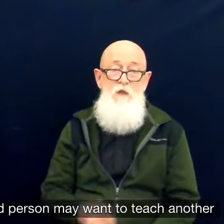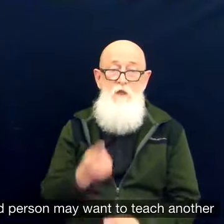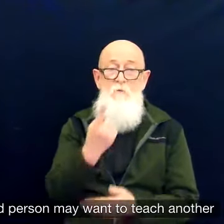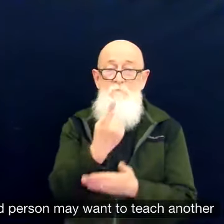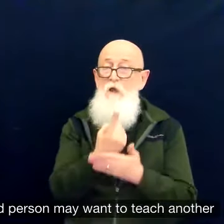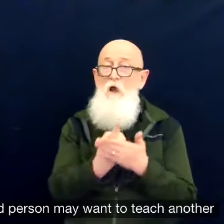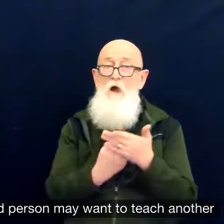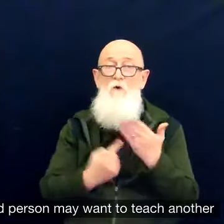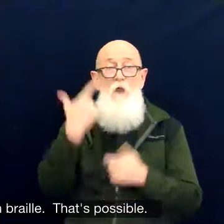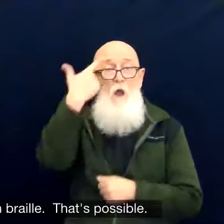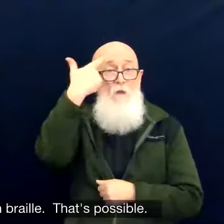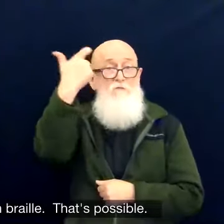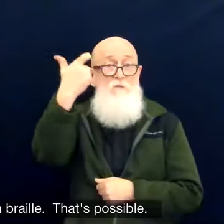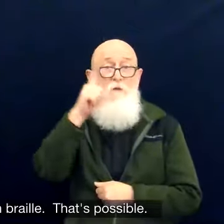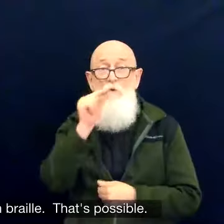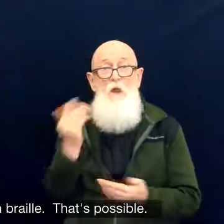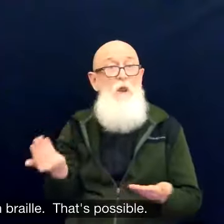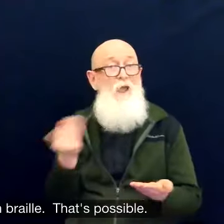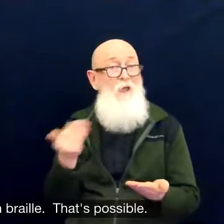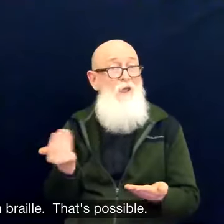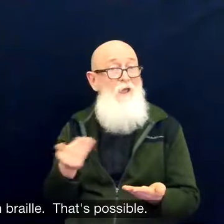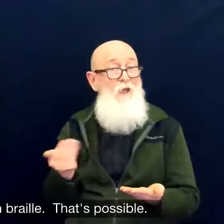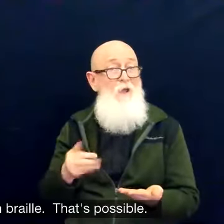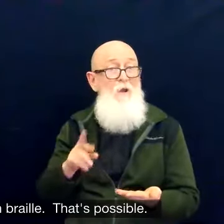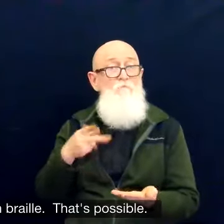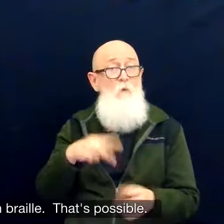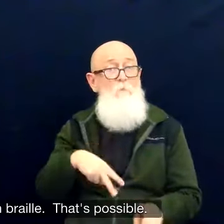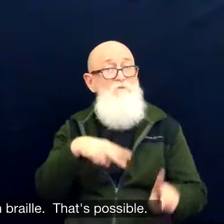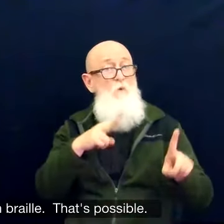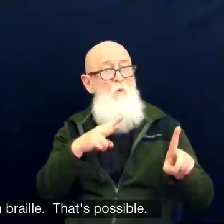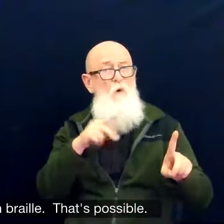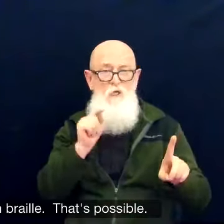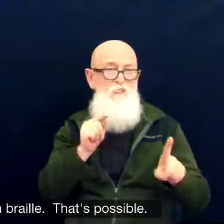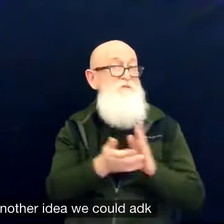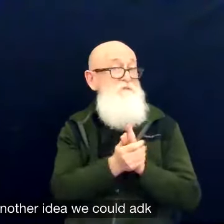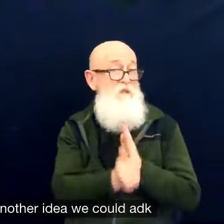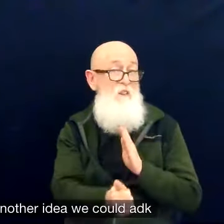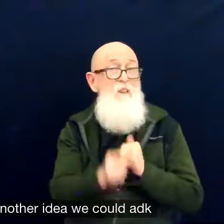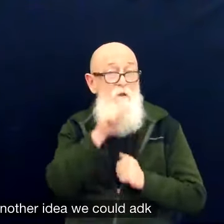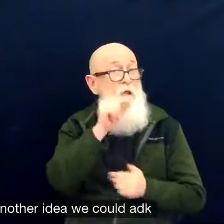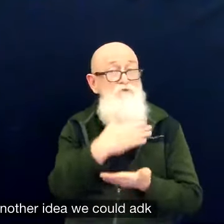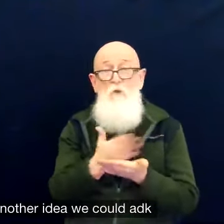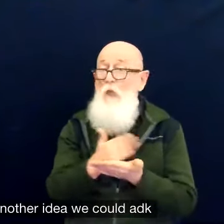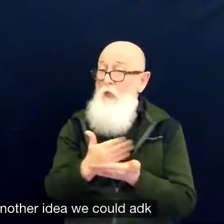It's another idea we could add, you know, for a mentor. That could be a skill they could share. That's just an idea.